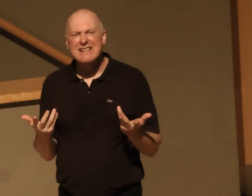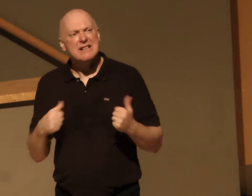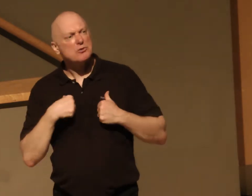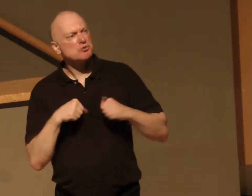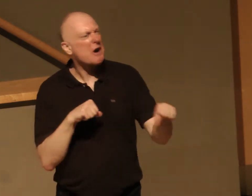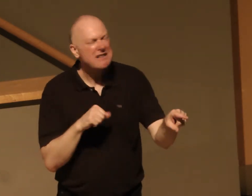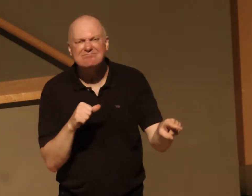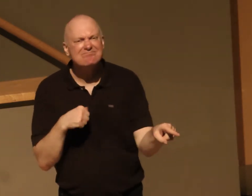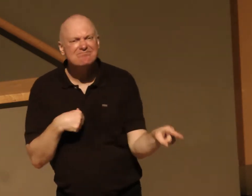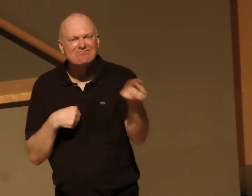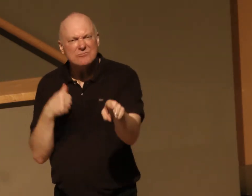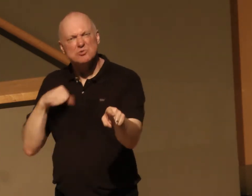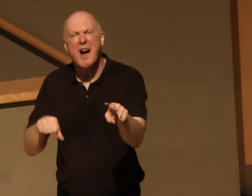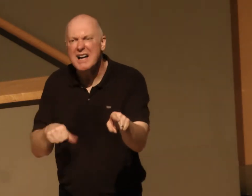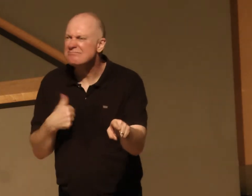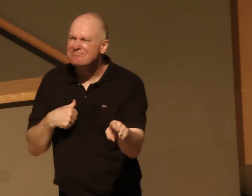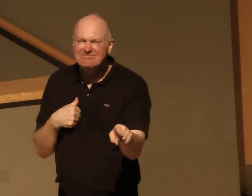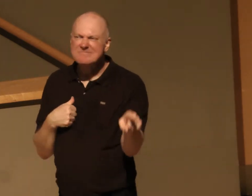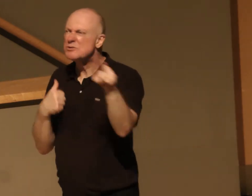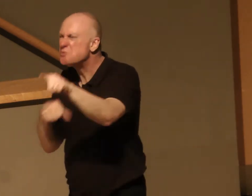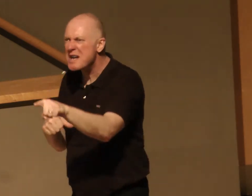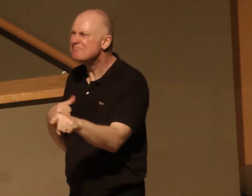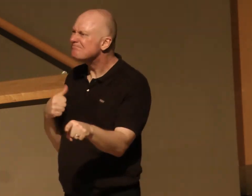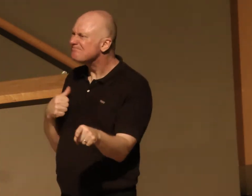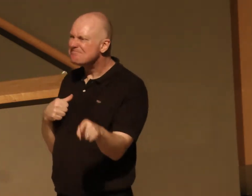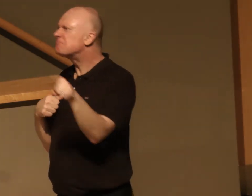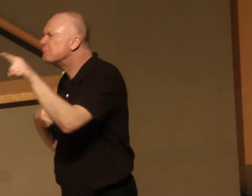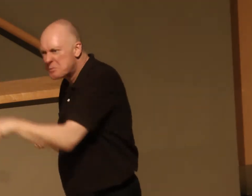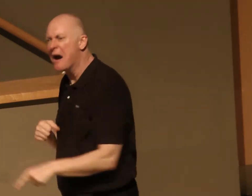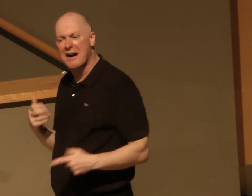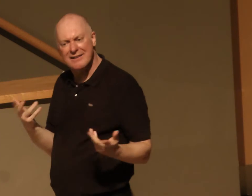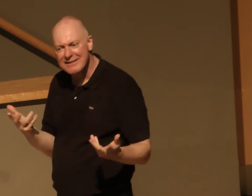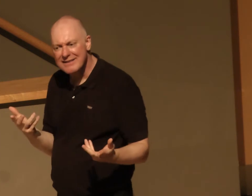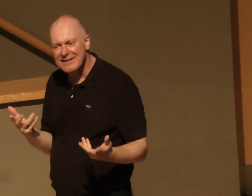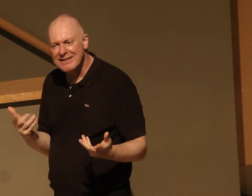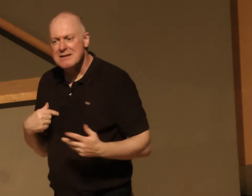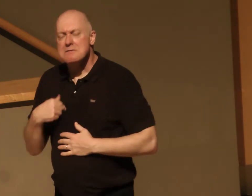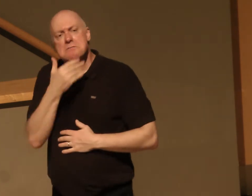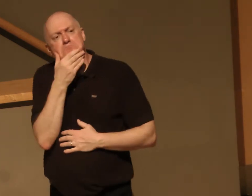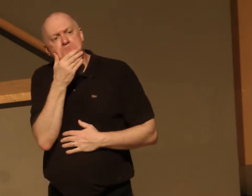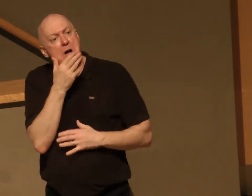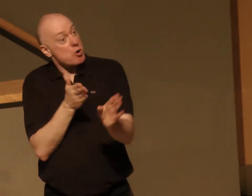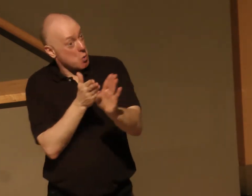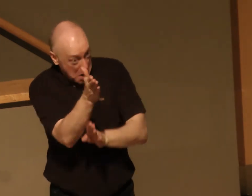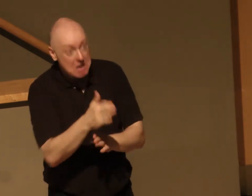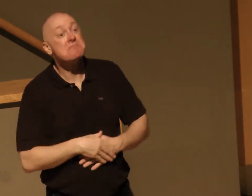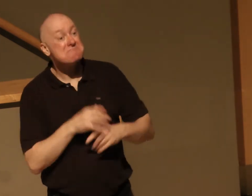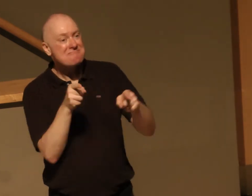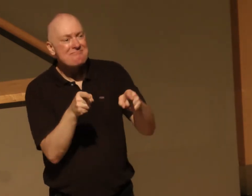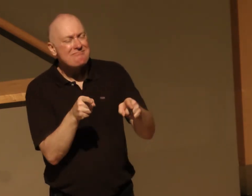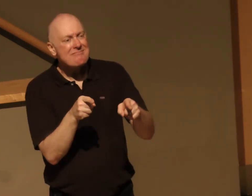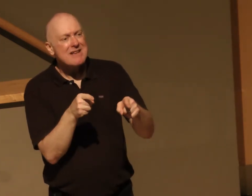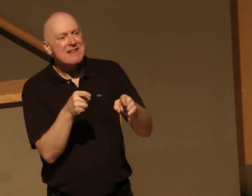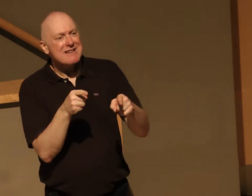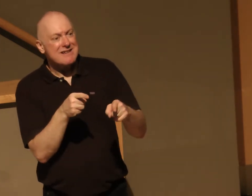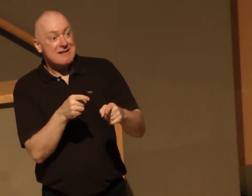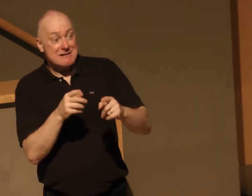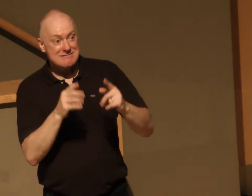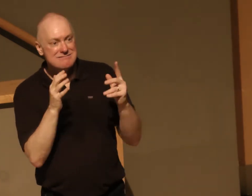many things and nothing seems to satisfy your heart. You've set the best career goals for yourself. You've even met them. You're doing really well. But you